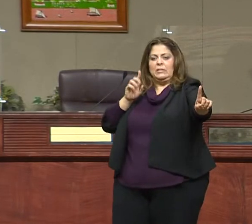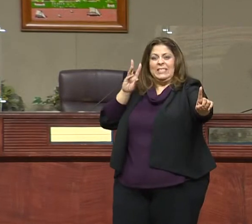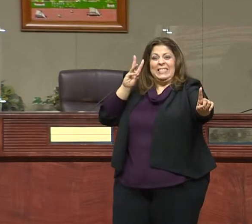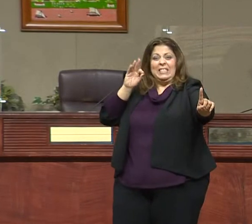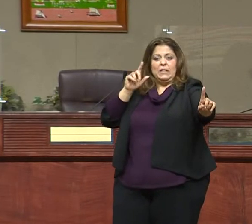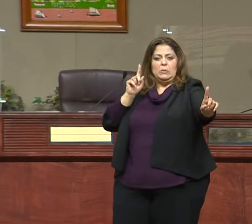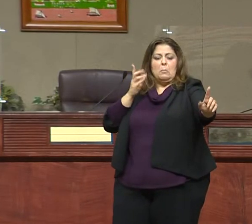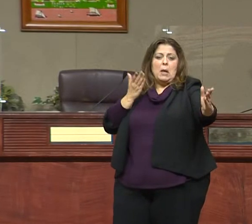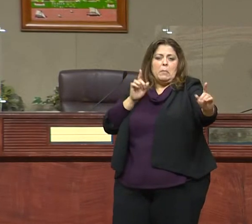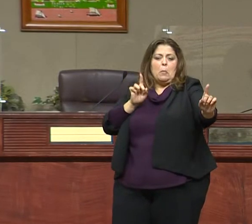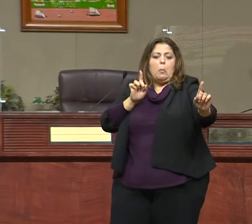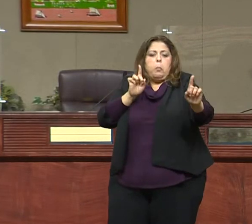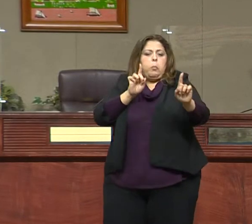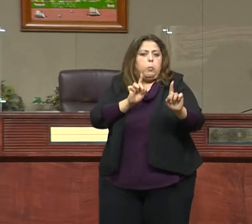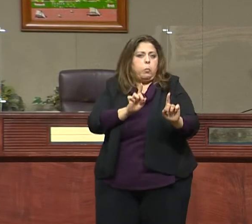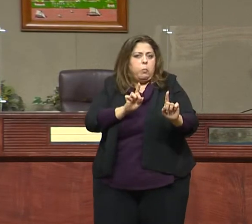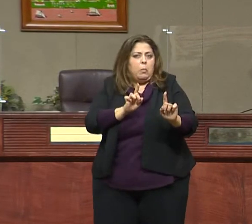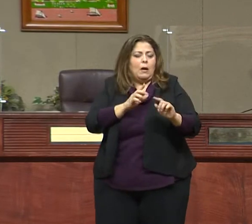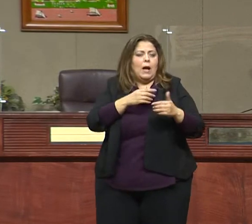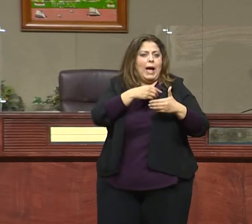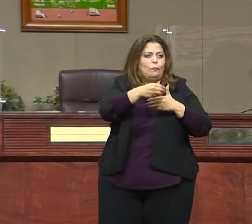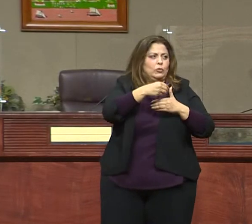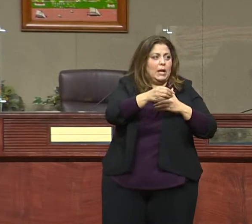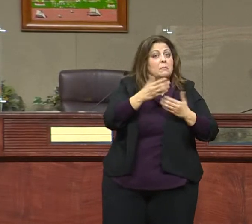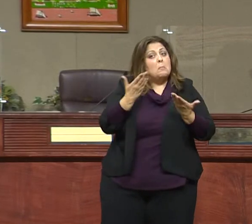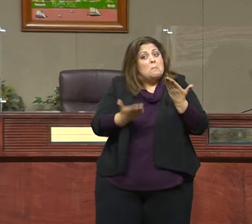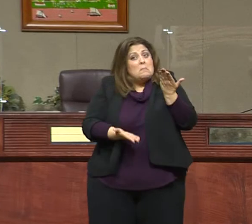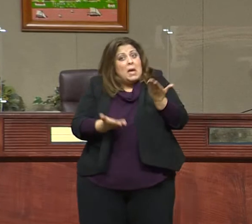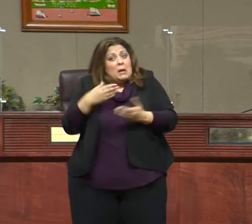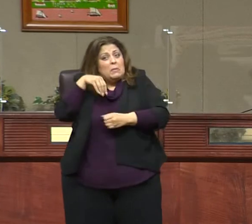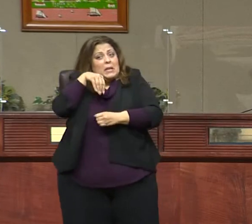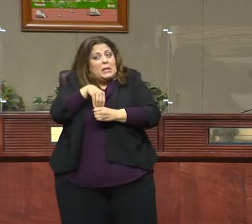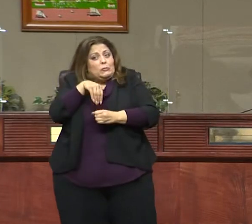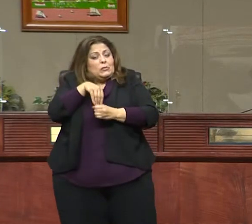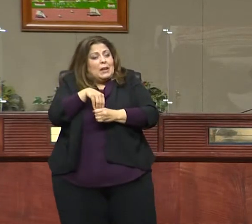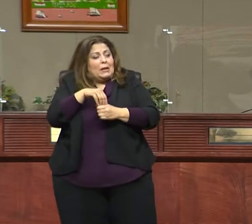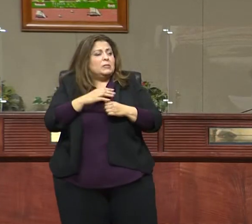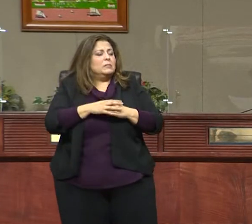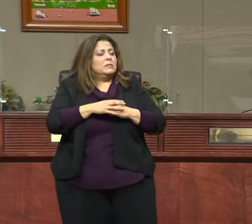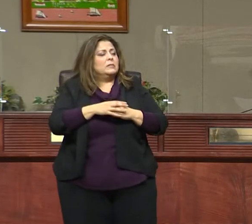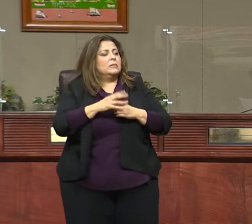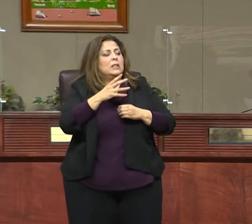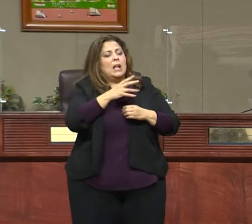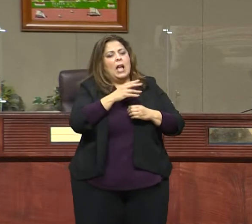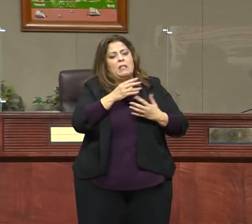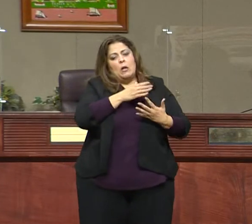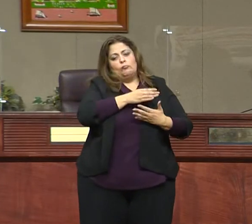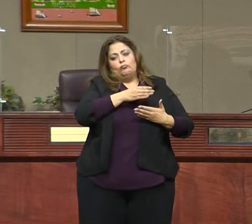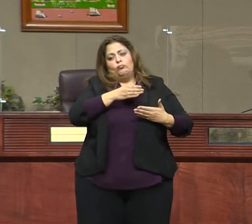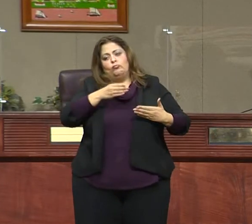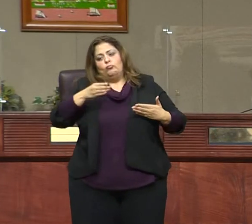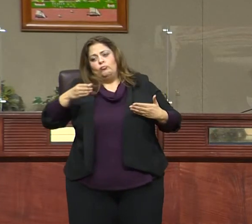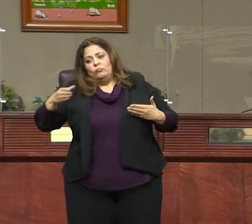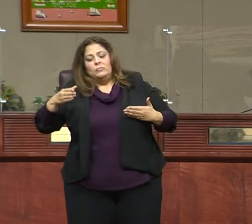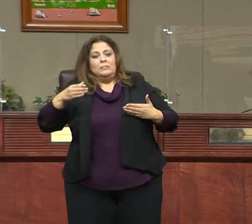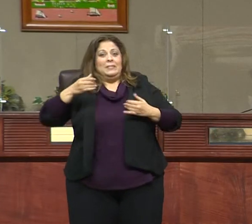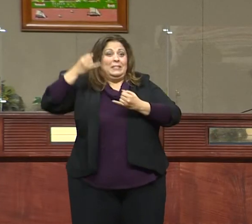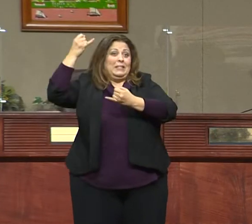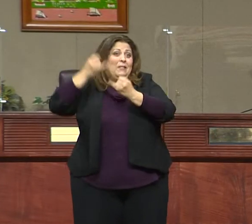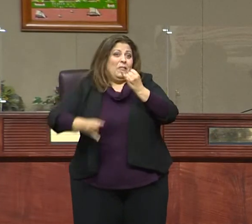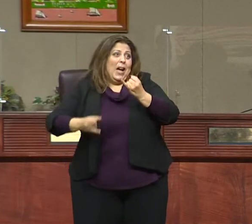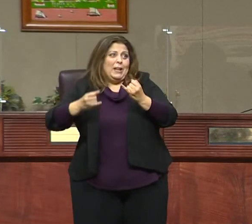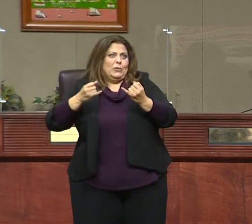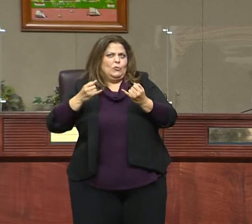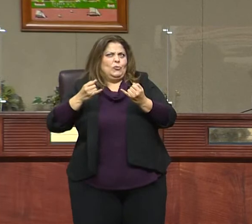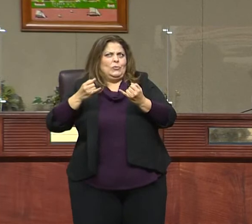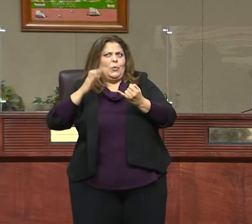even indoors. And then the final phase will be where we will not have any type of mask mandate.